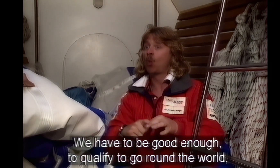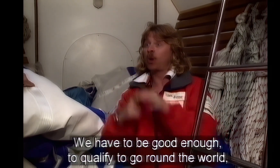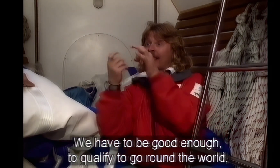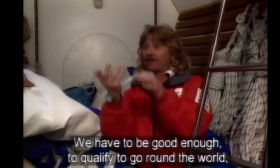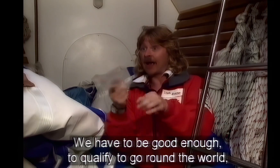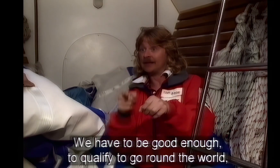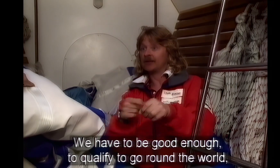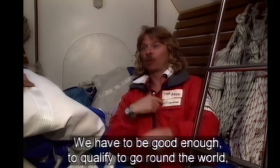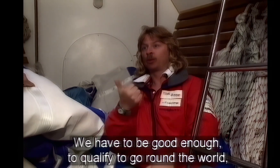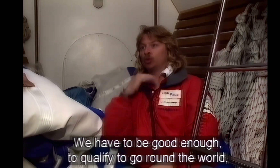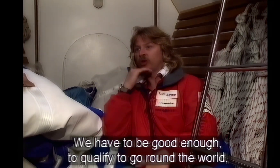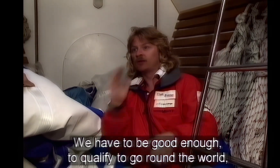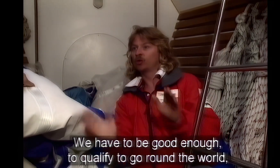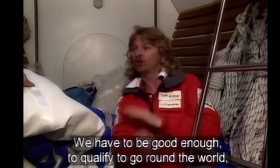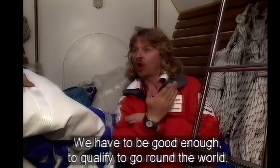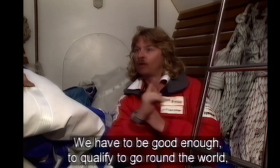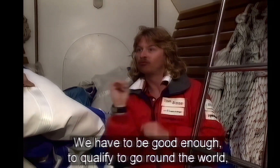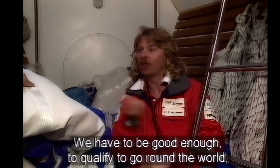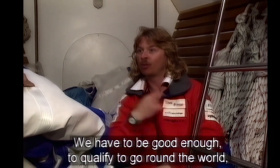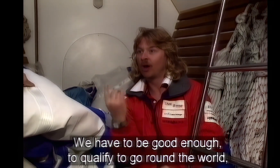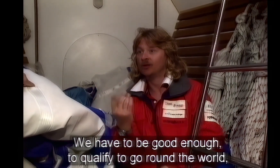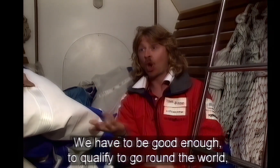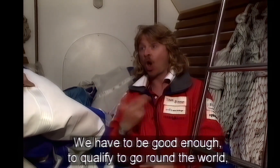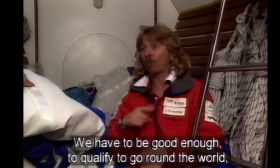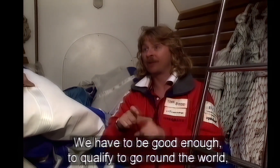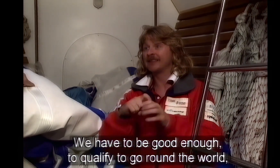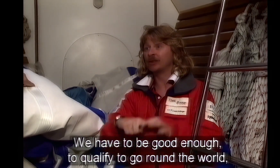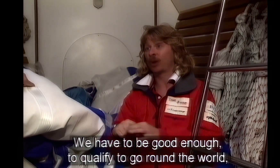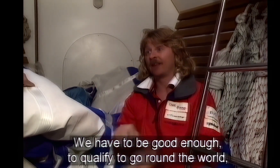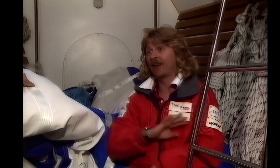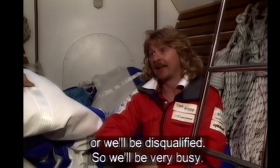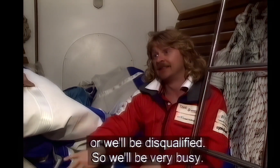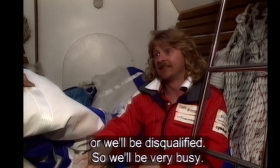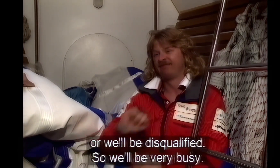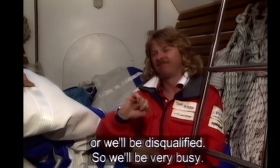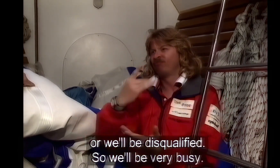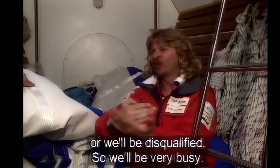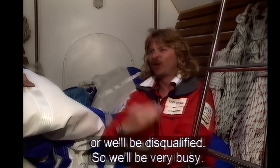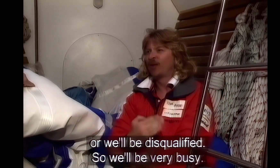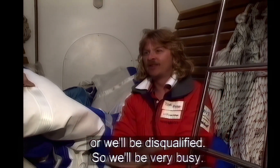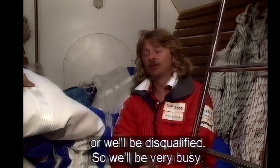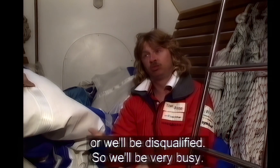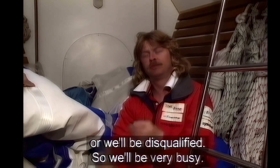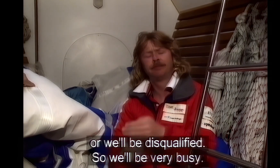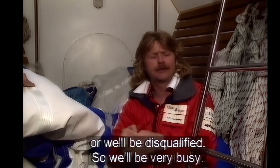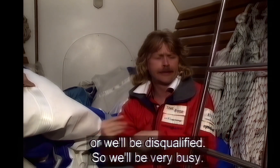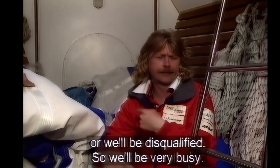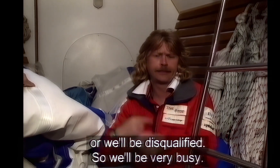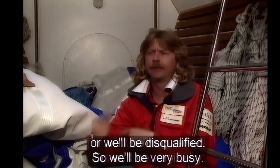We have to be good enough to qualify to go around the world, or we will be disqualified. That's the rules, so we're going to be very busy.